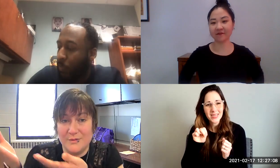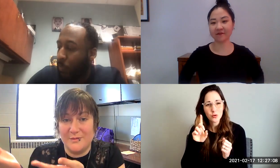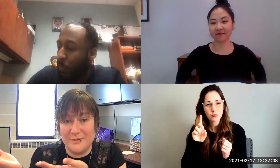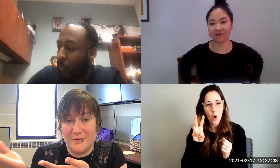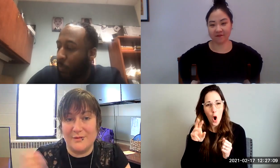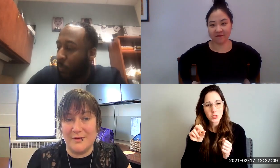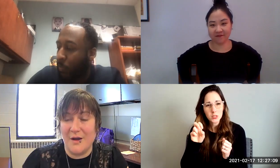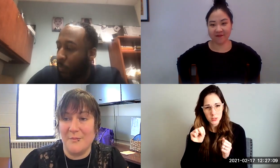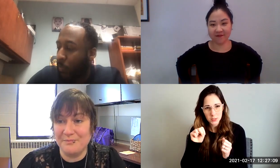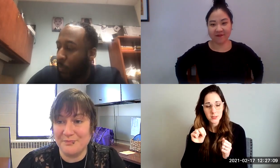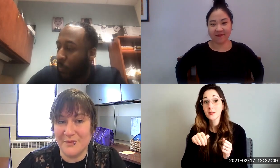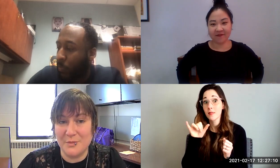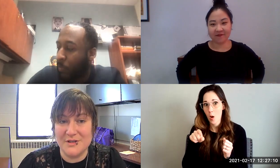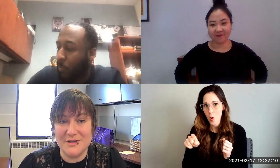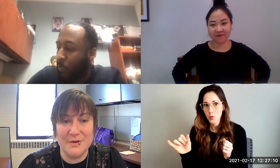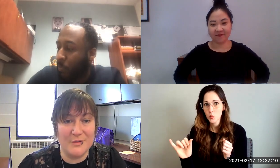show